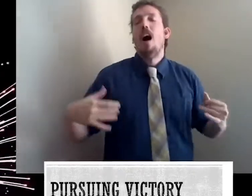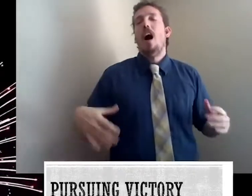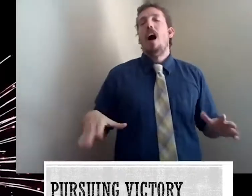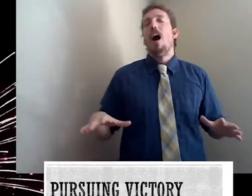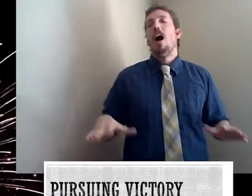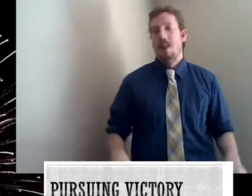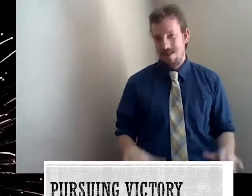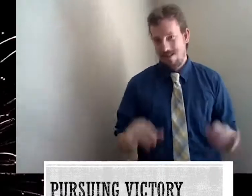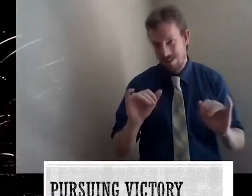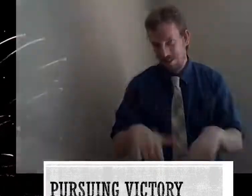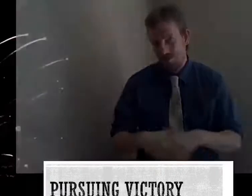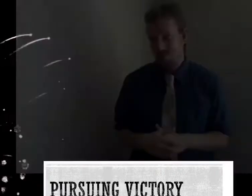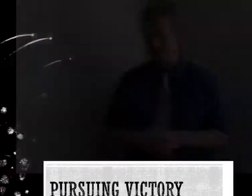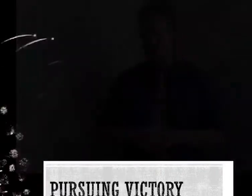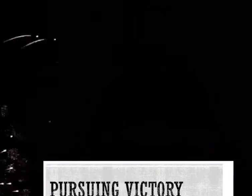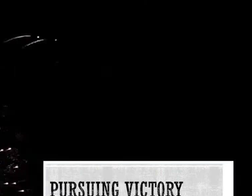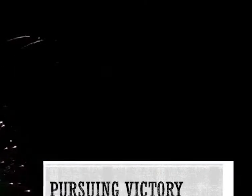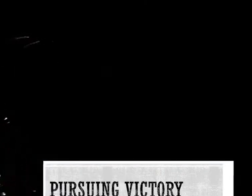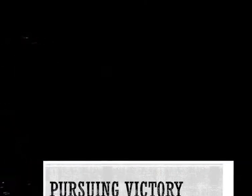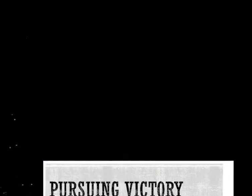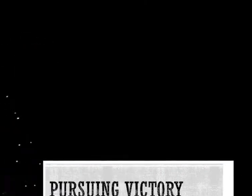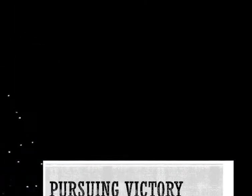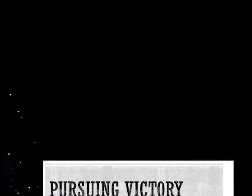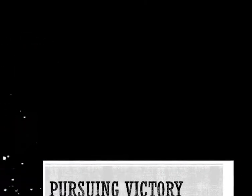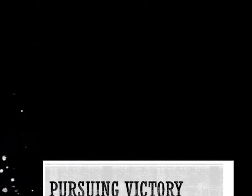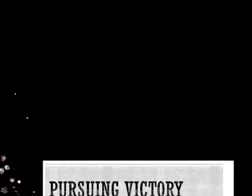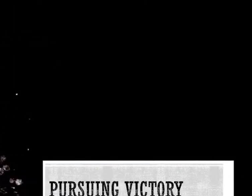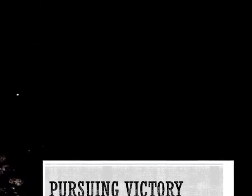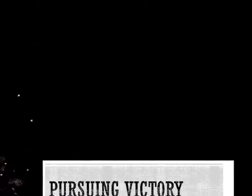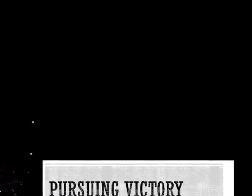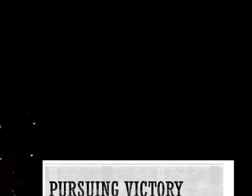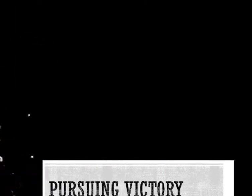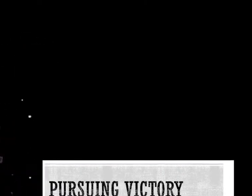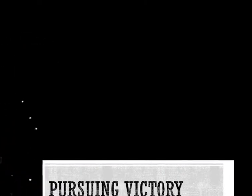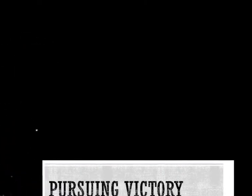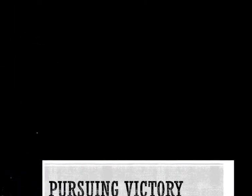You got to keep running to that finish line. That's what you did, Dalton.